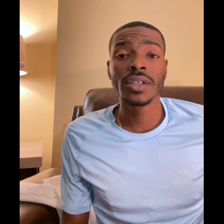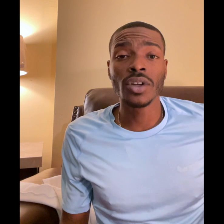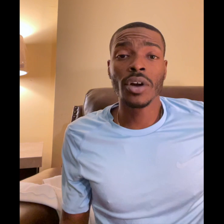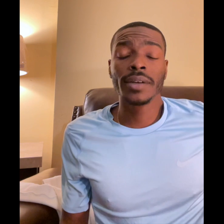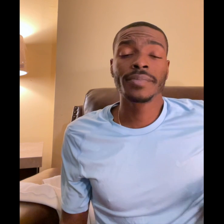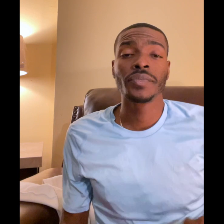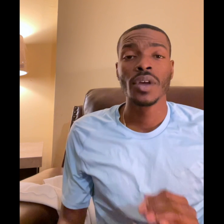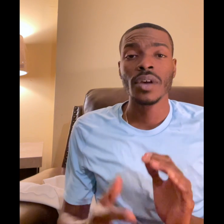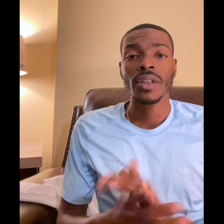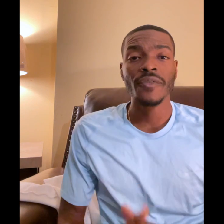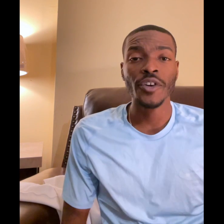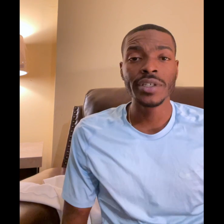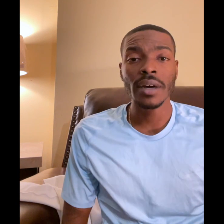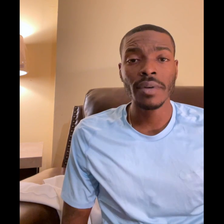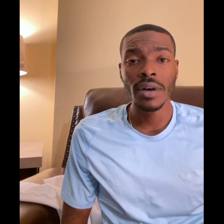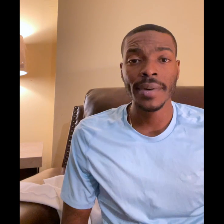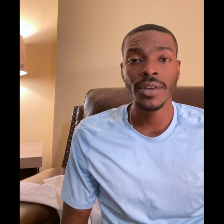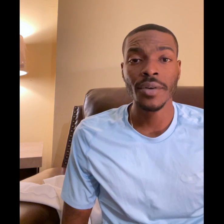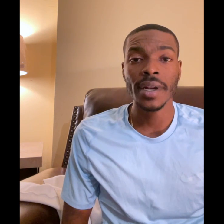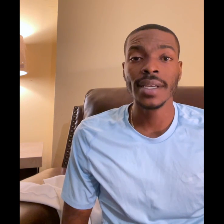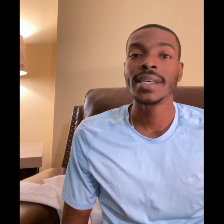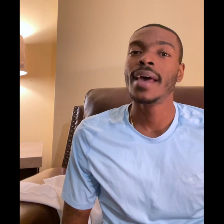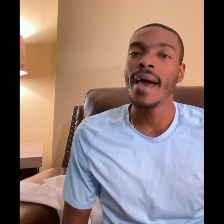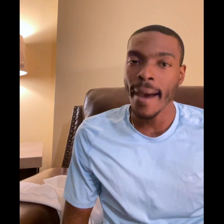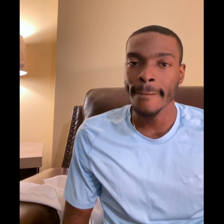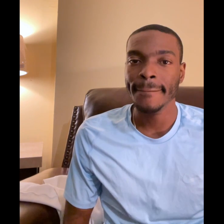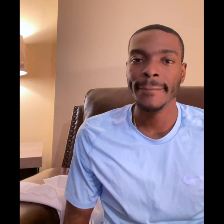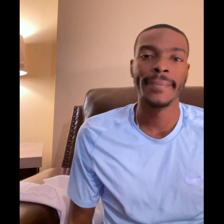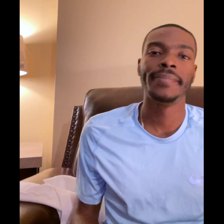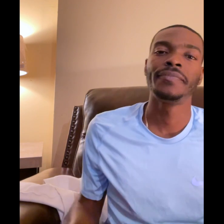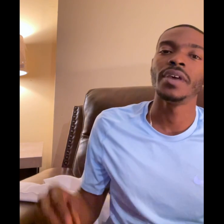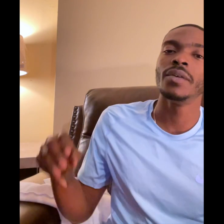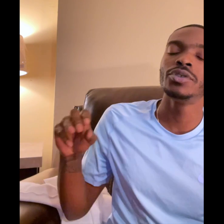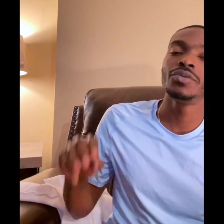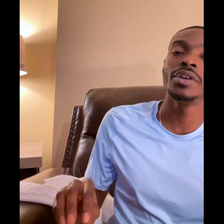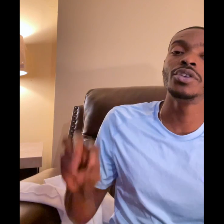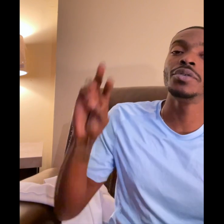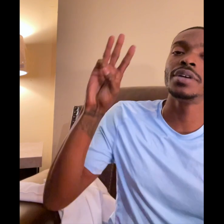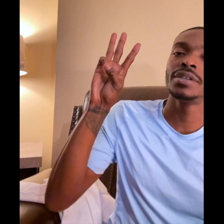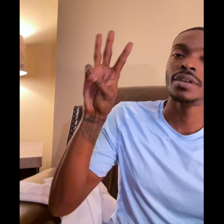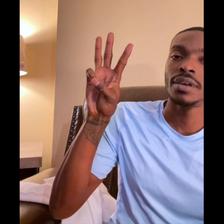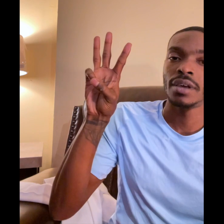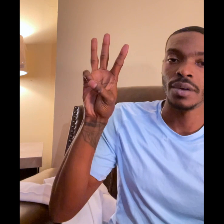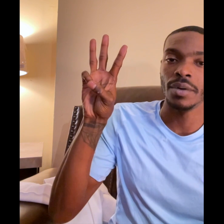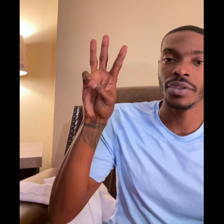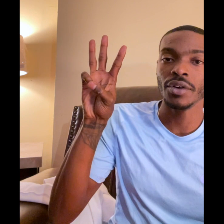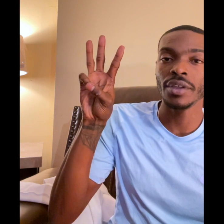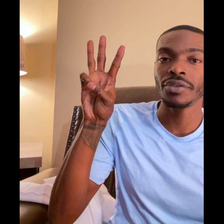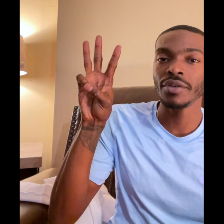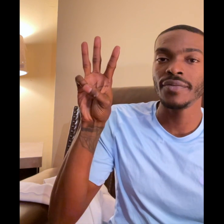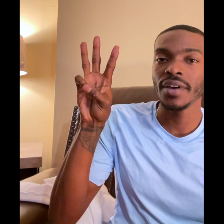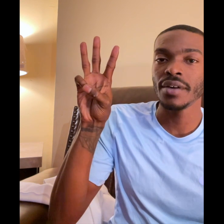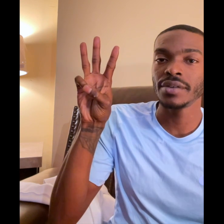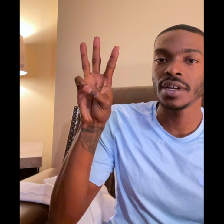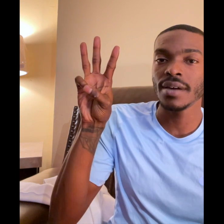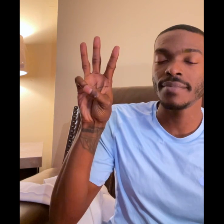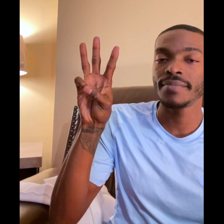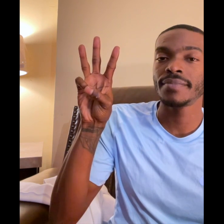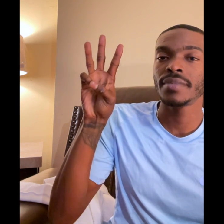started. The first time we're going to be doing is M. And what you want to do is you want to throw your 3 fingers up.